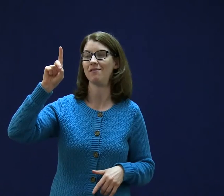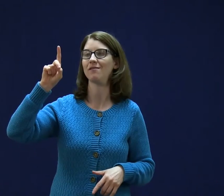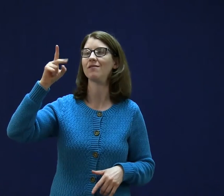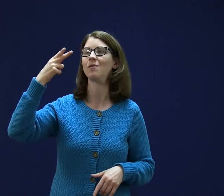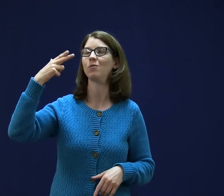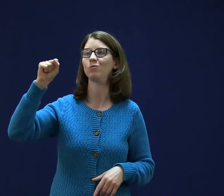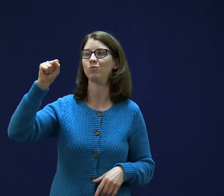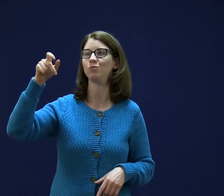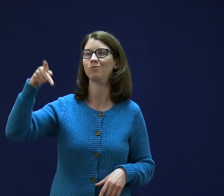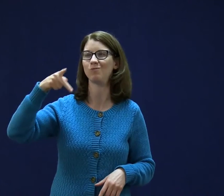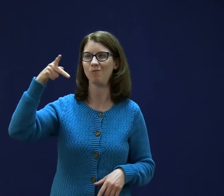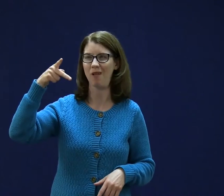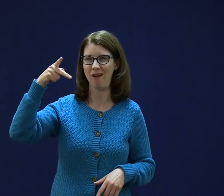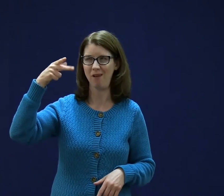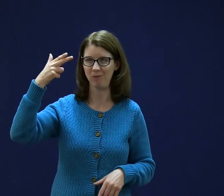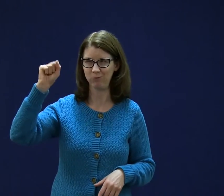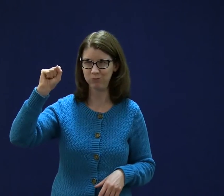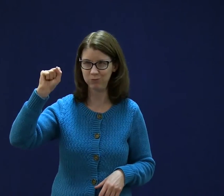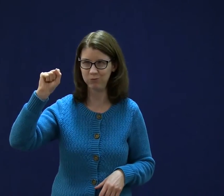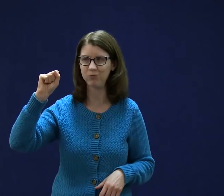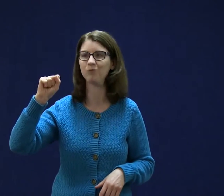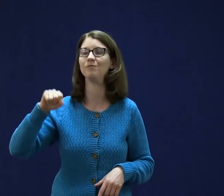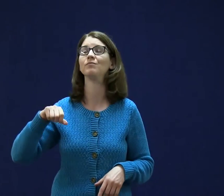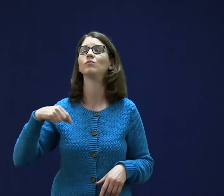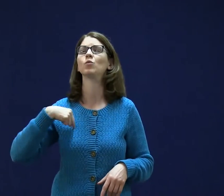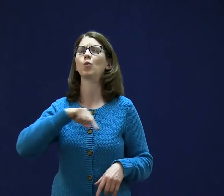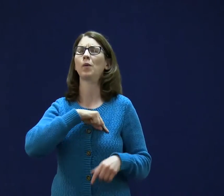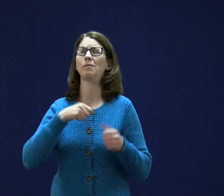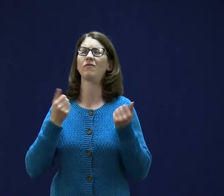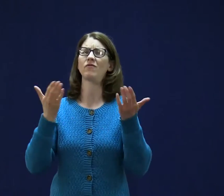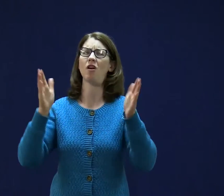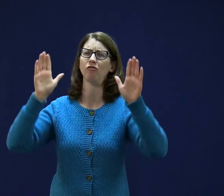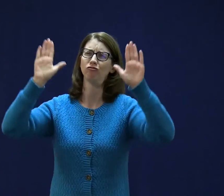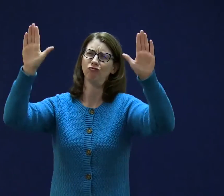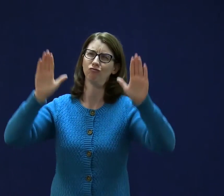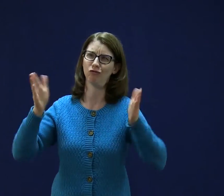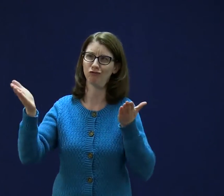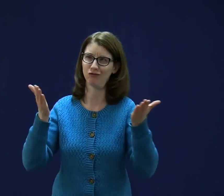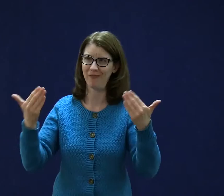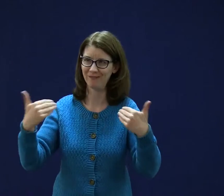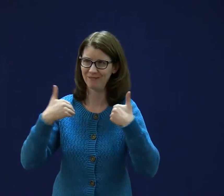I'm a teacher at Portland High School.